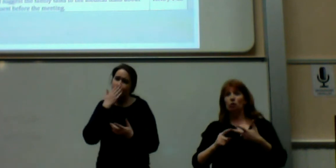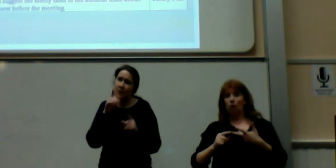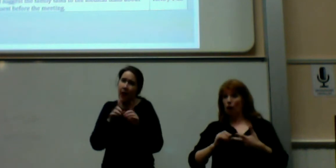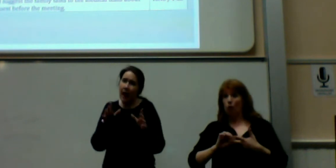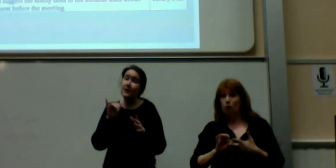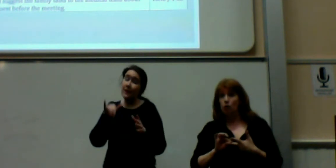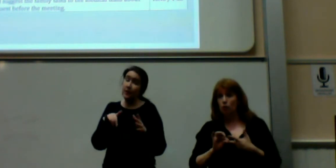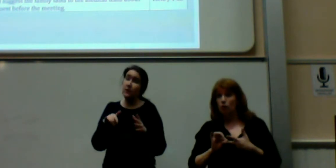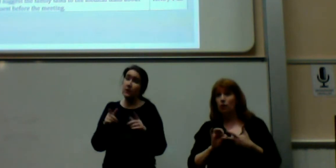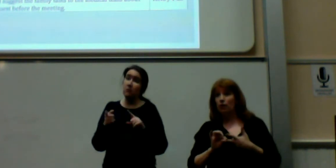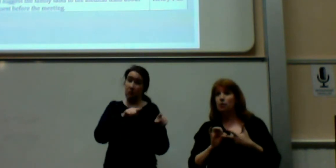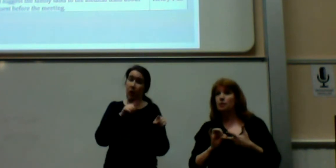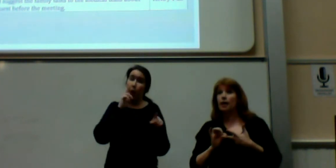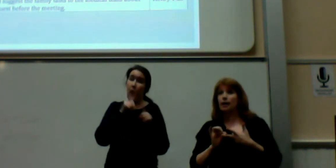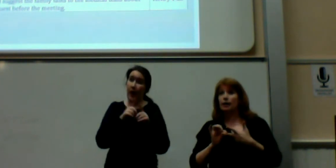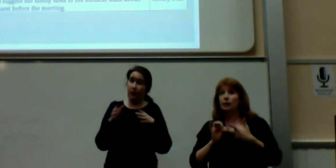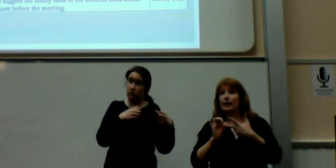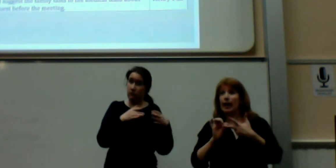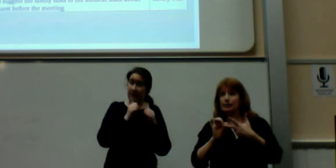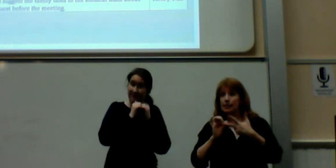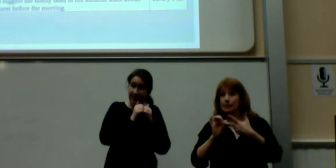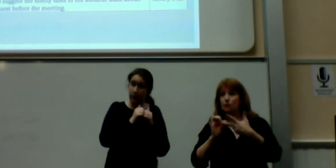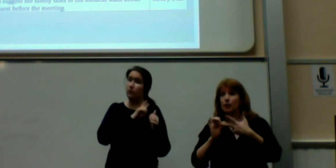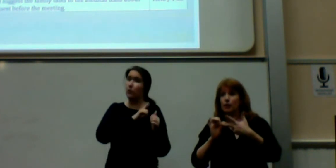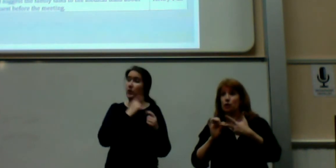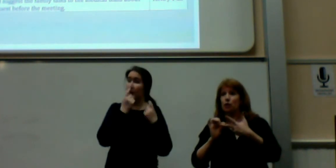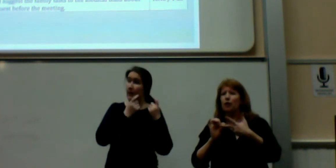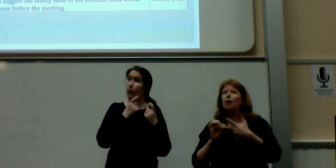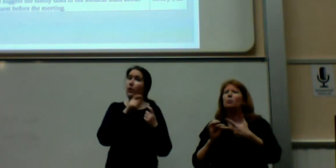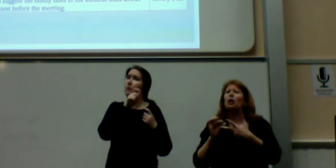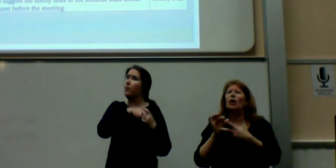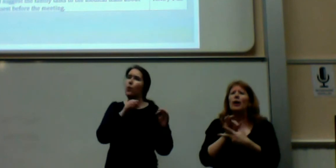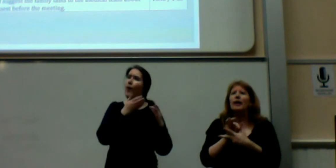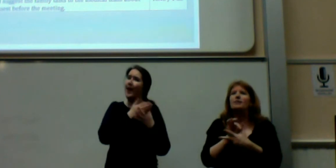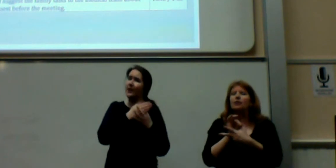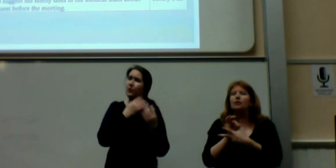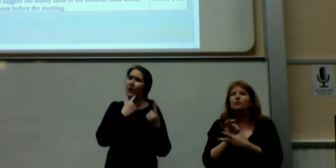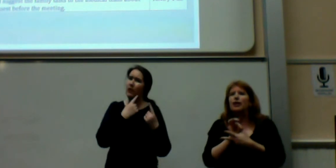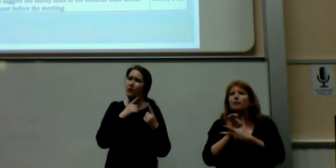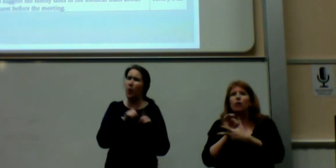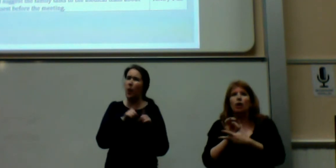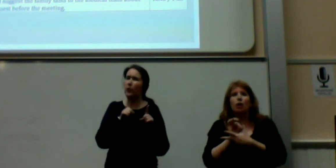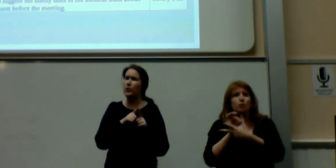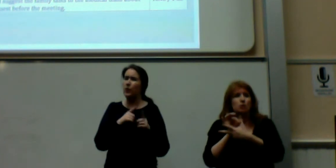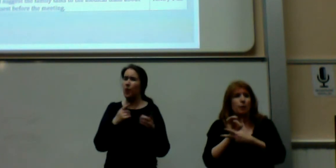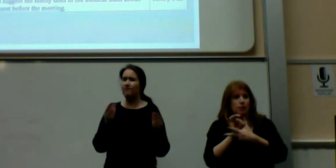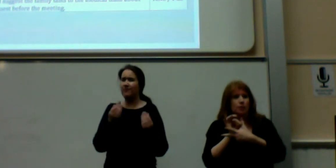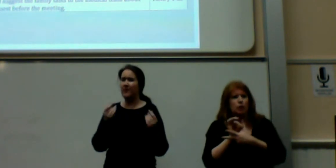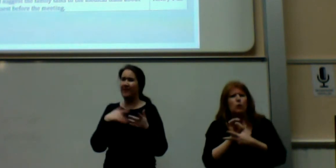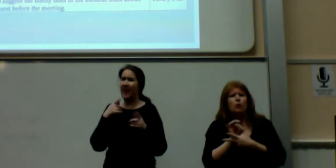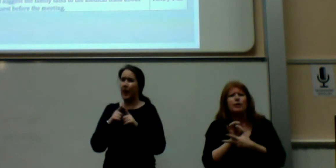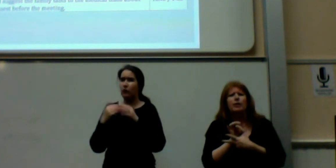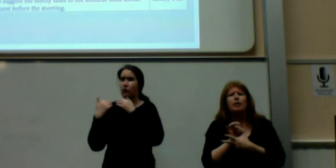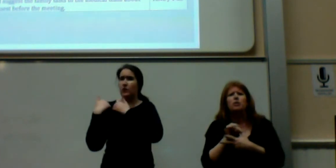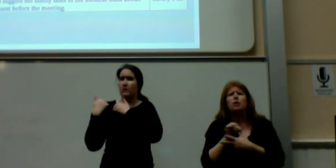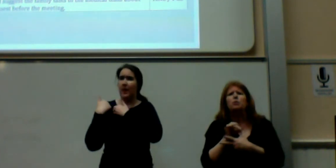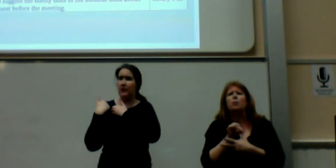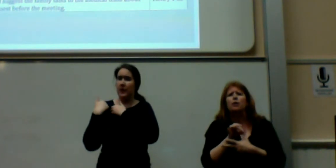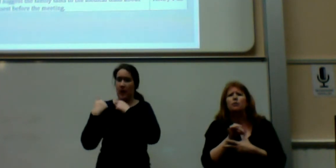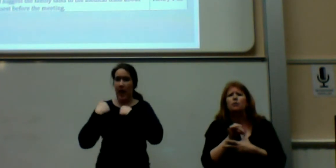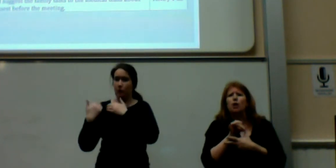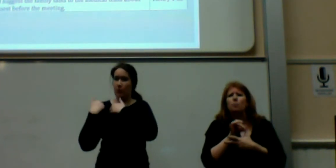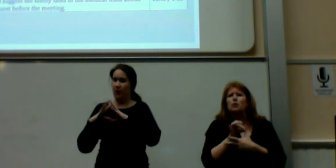post-conventional, aren't we concerned the deaf person's not, you know, getting access to information, but it also has that flavor of responsibility orientation that